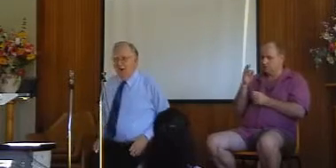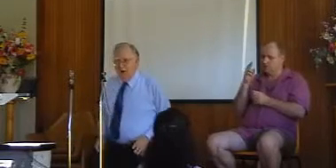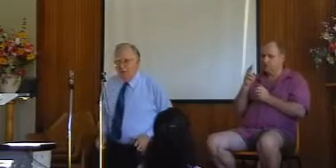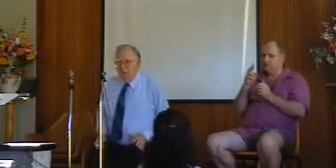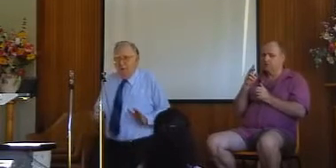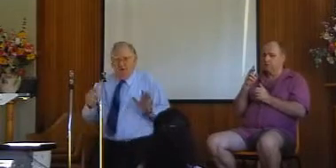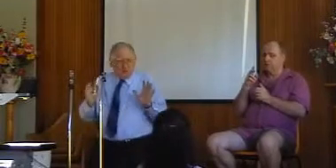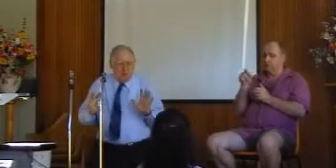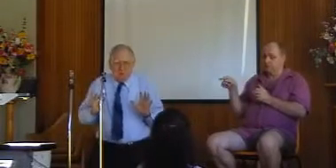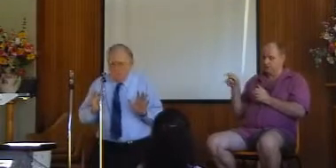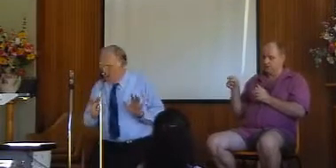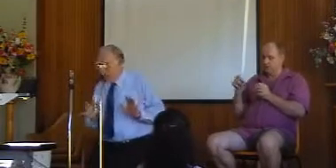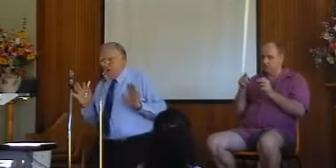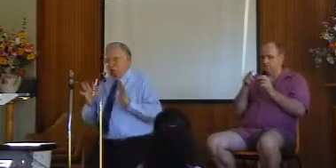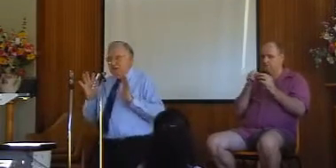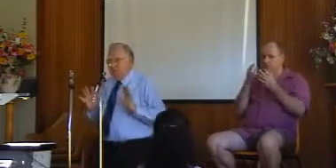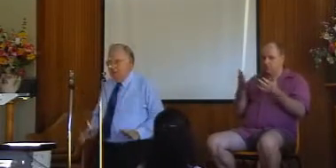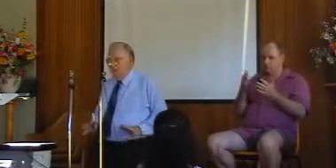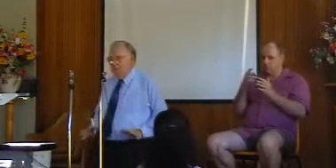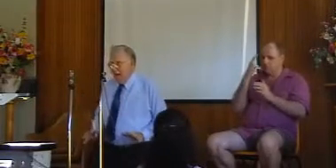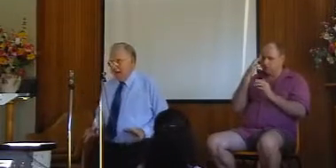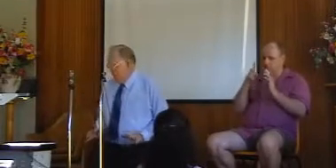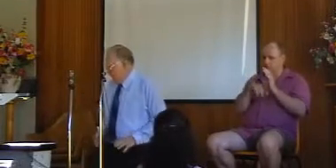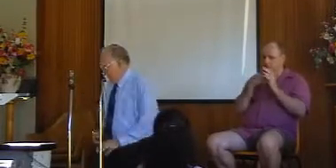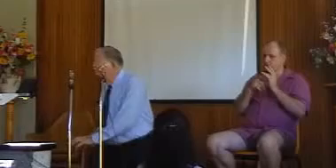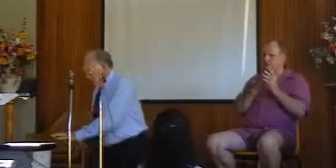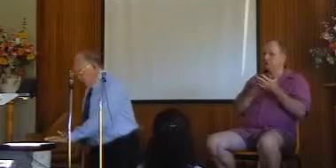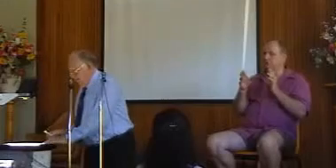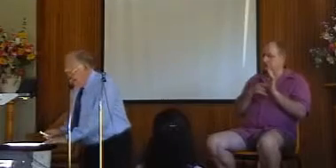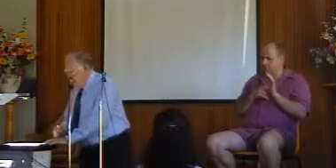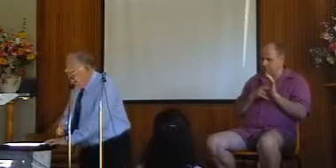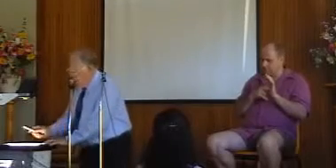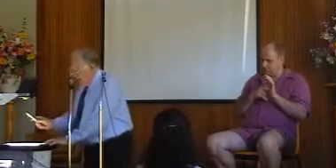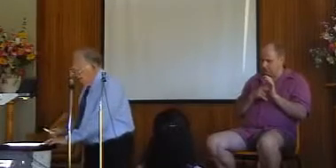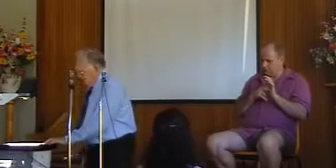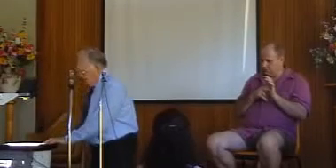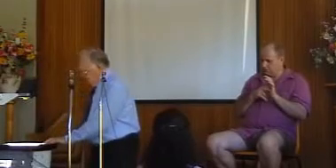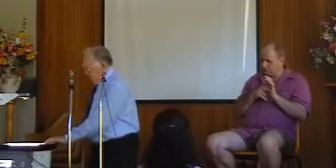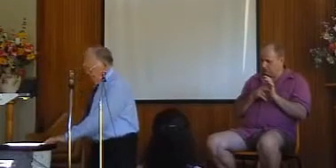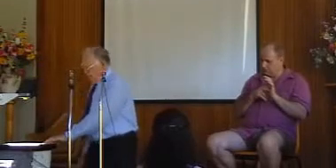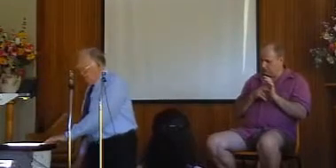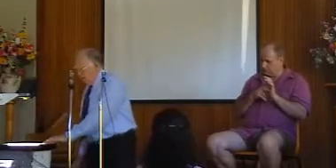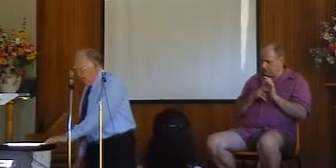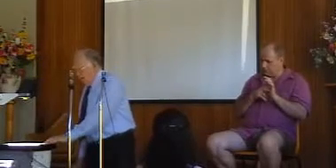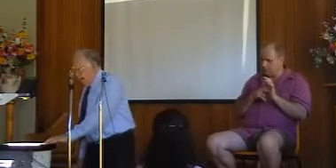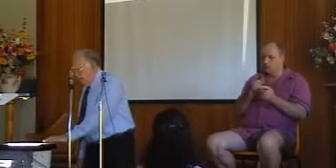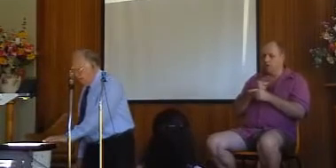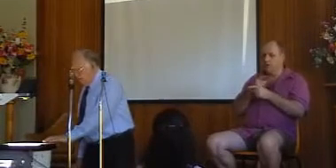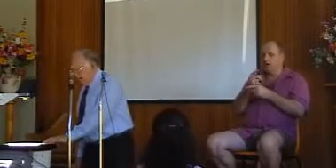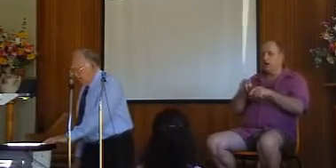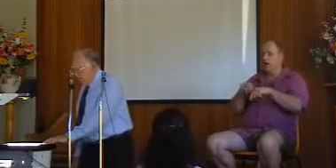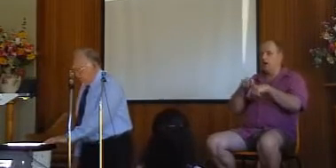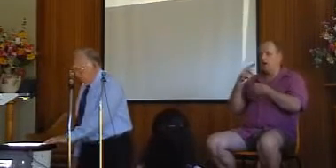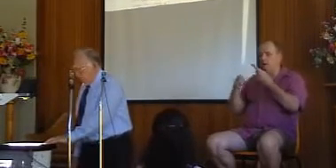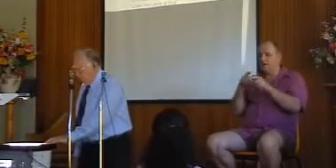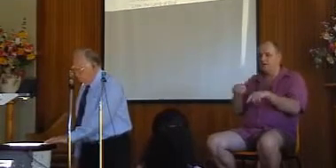So I'll probably have to simply stay with the text. So the next day, John the Baptist was there again, and John